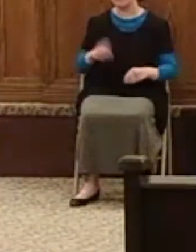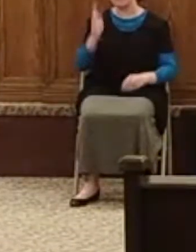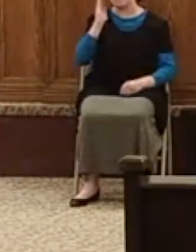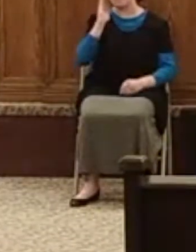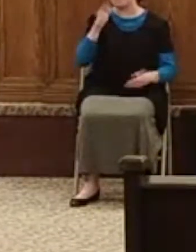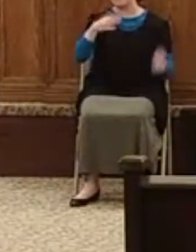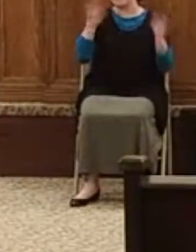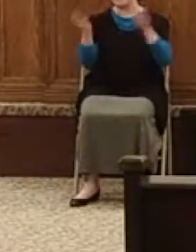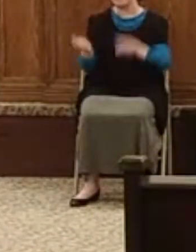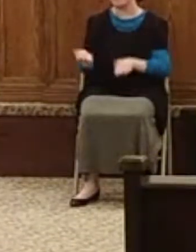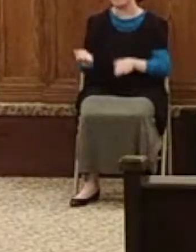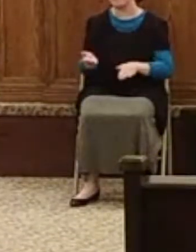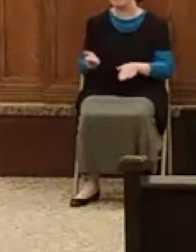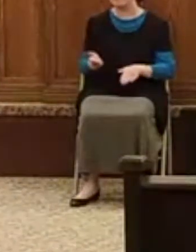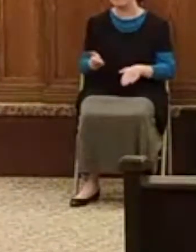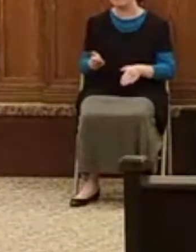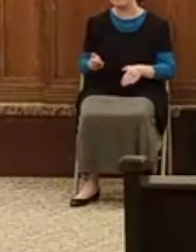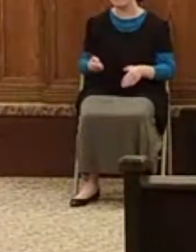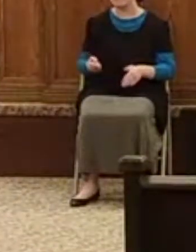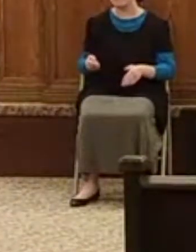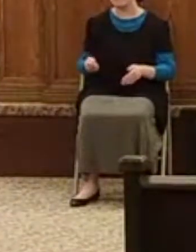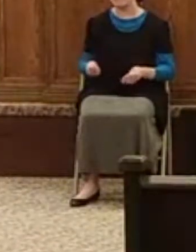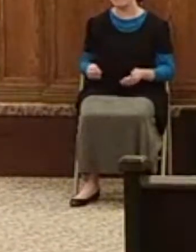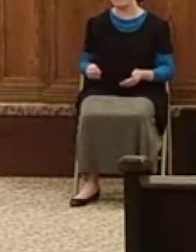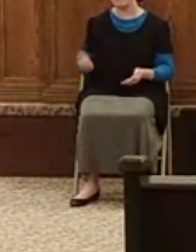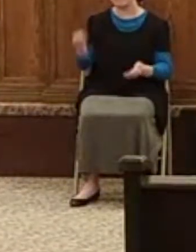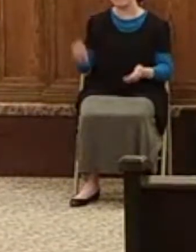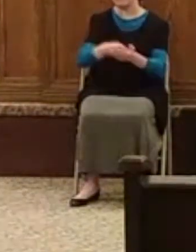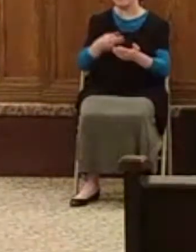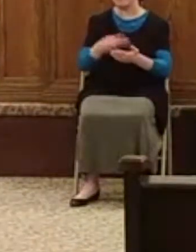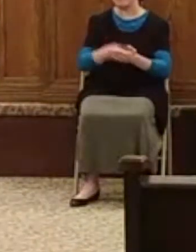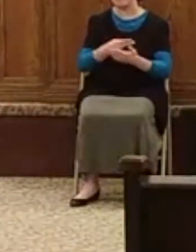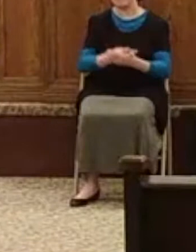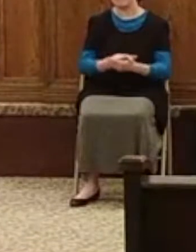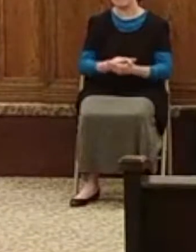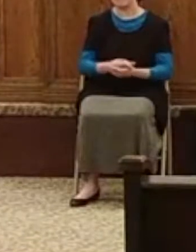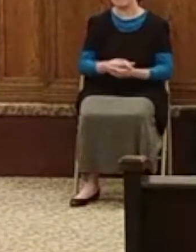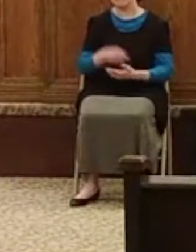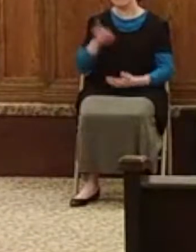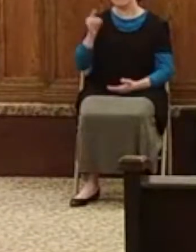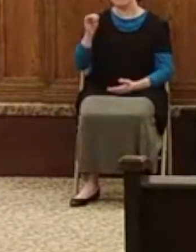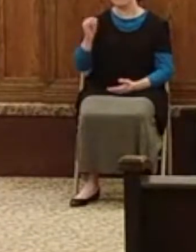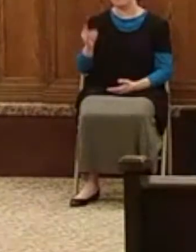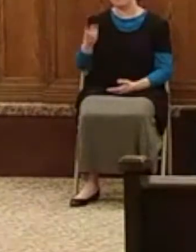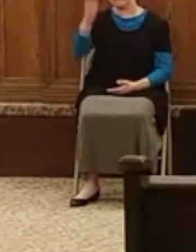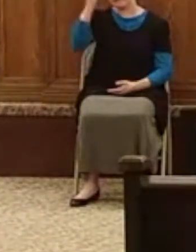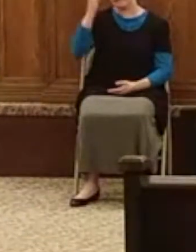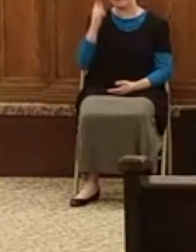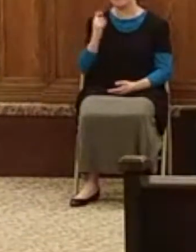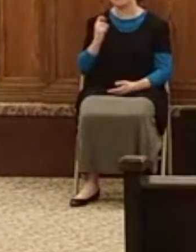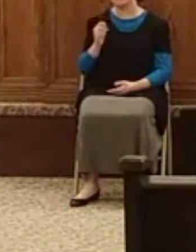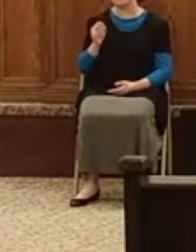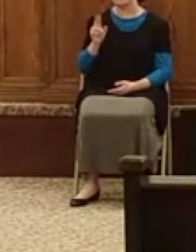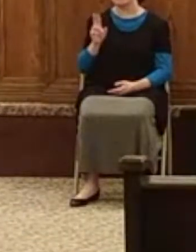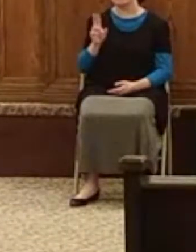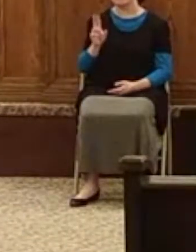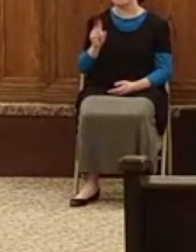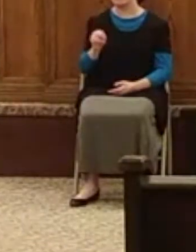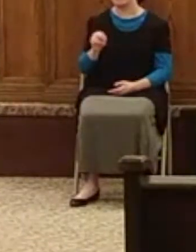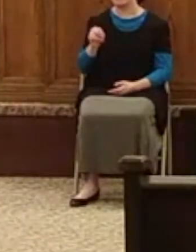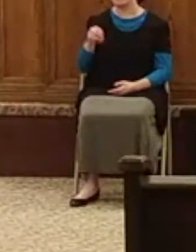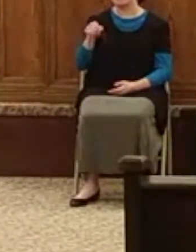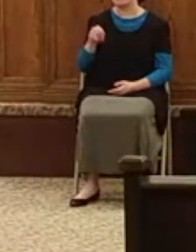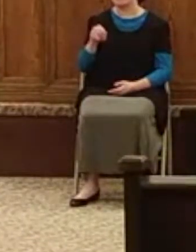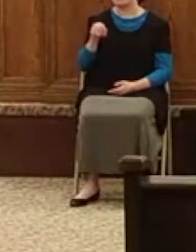shall surely die, and he shall restore the lamb fourfold, because he did this thing, and because he had no pity.